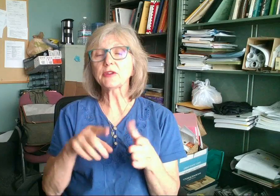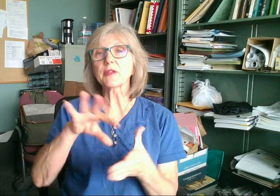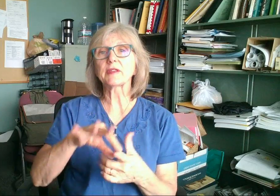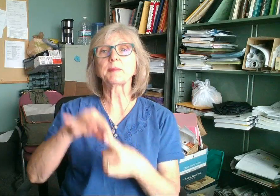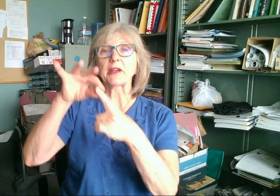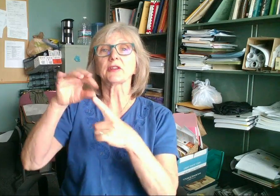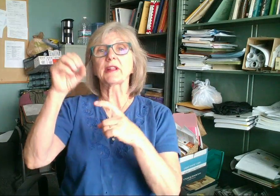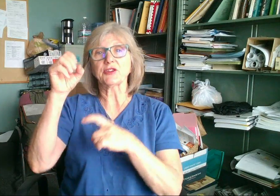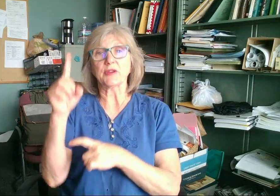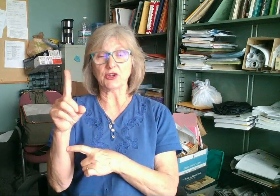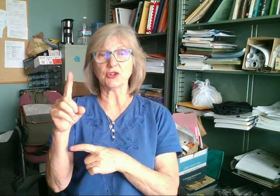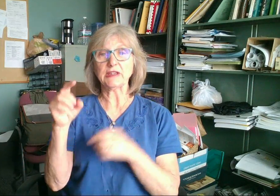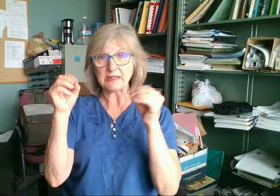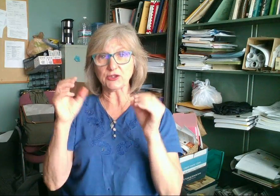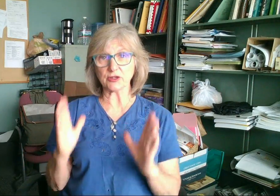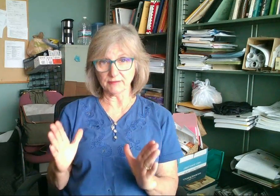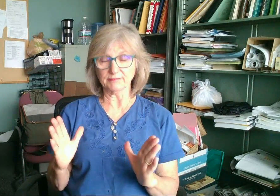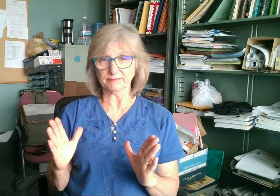Sometimes you're the special education teacher.